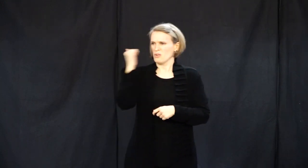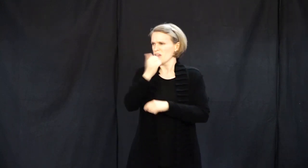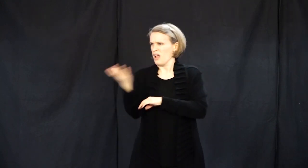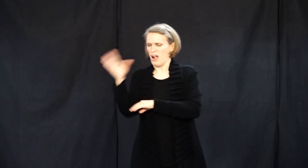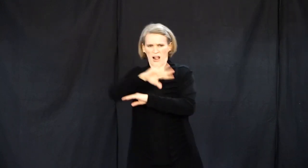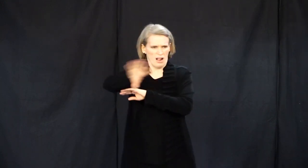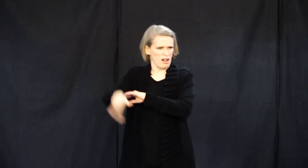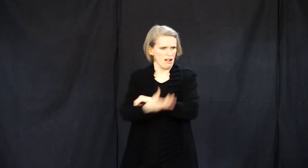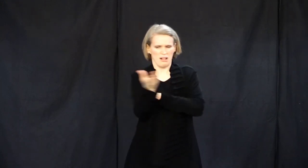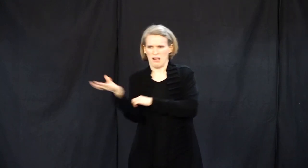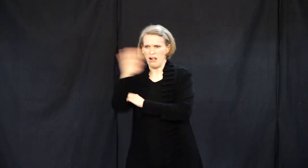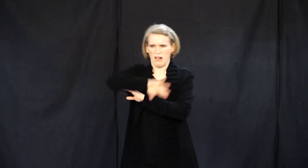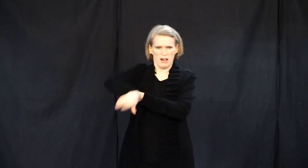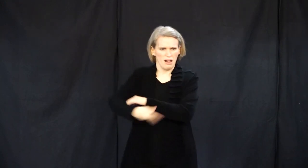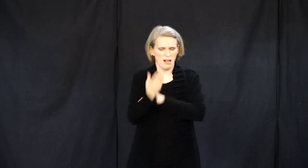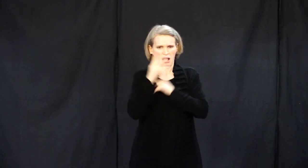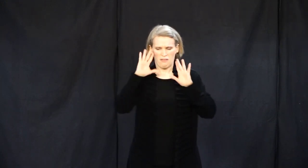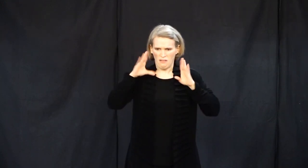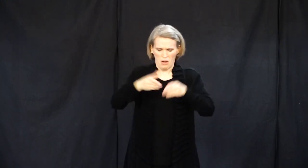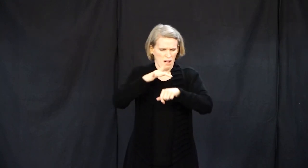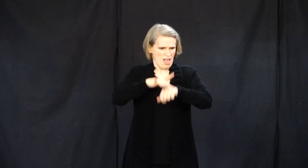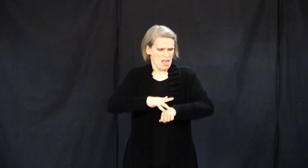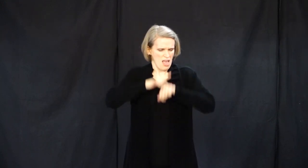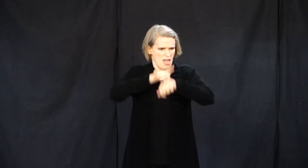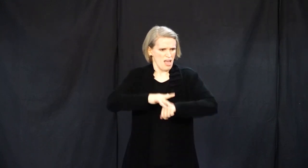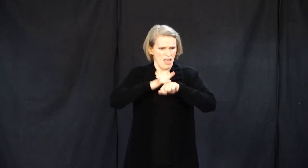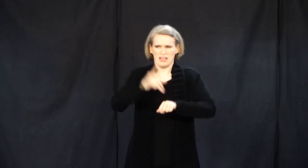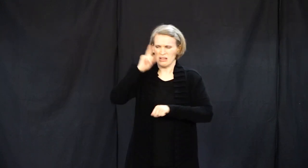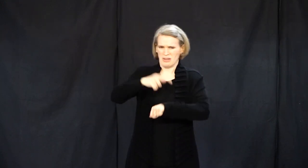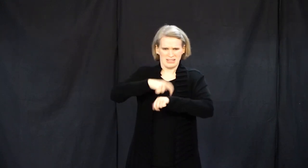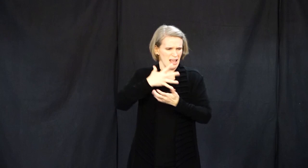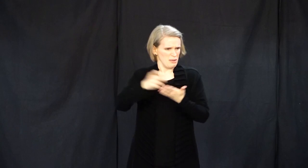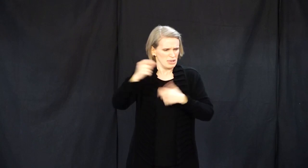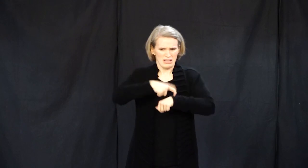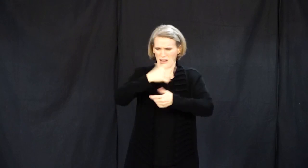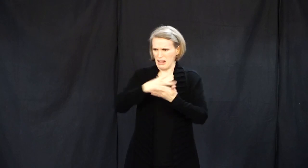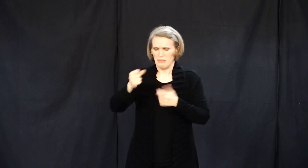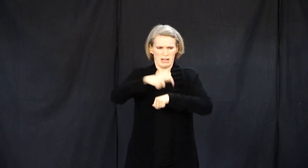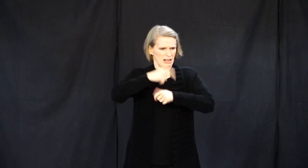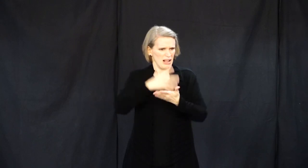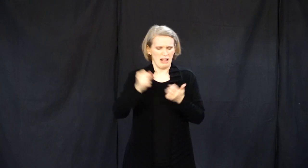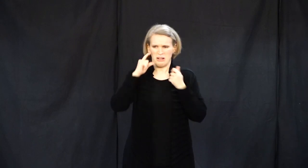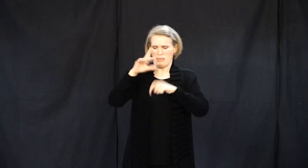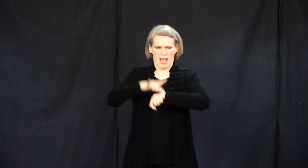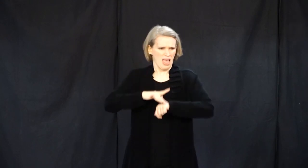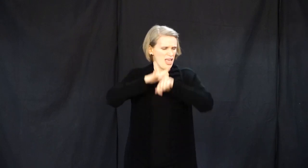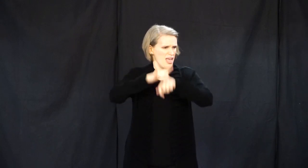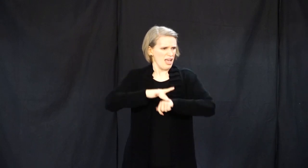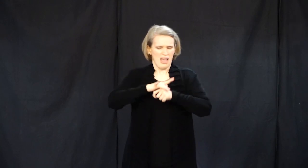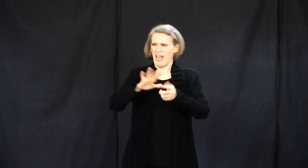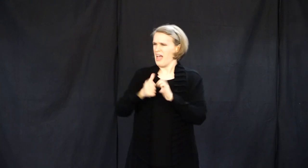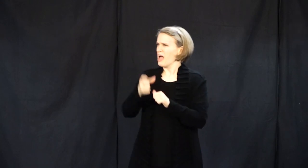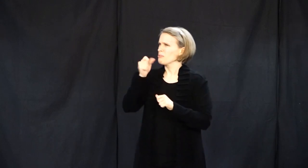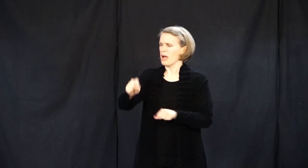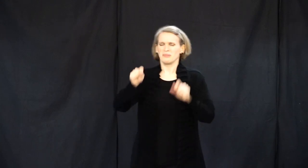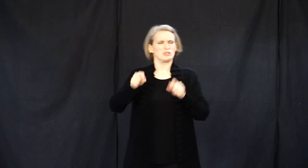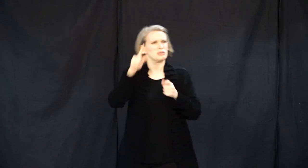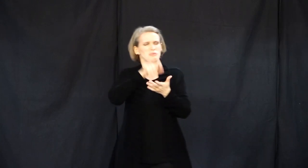of time. Every day you fight like you're running out of time. Like you're running out of time. Are you running out of time? How do you write like tomorrow